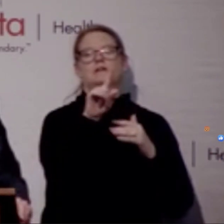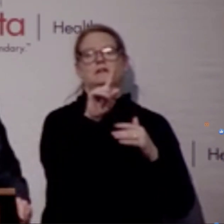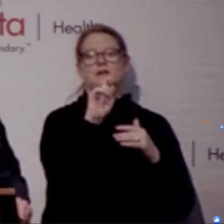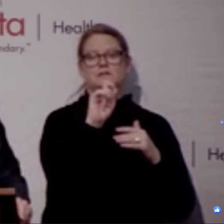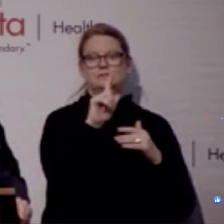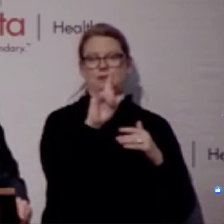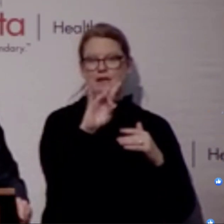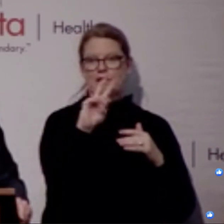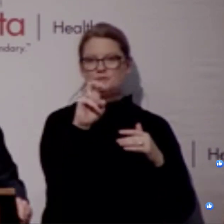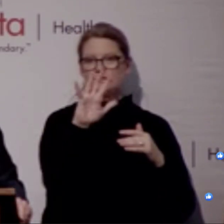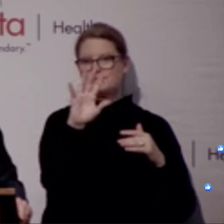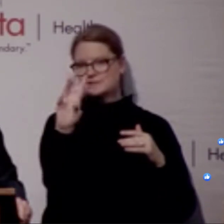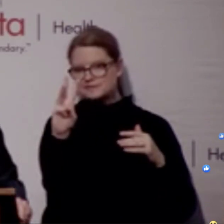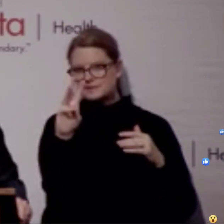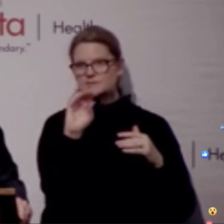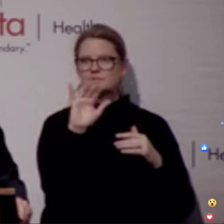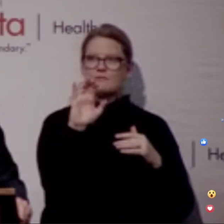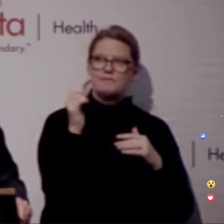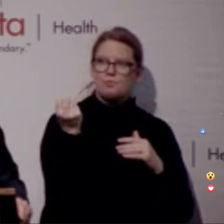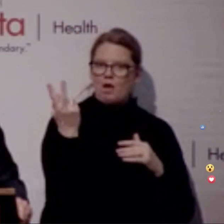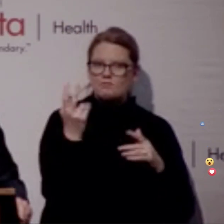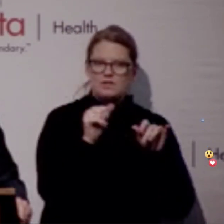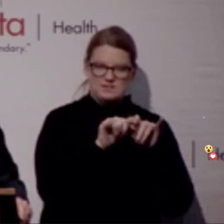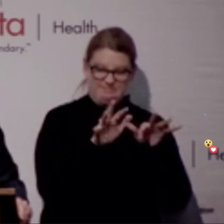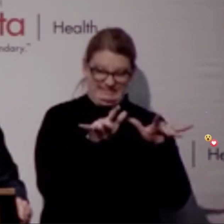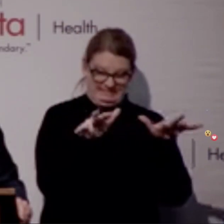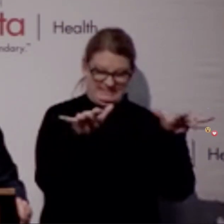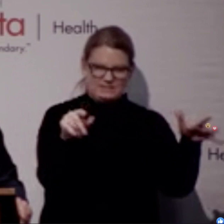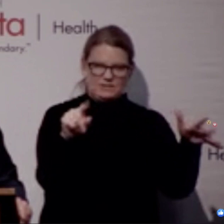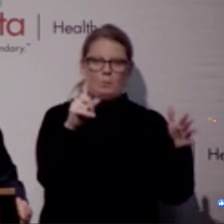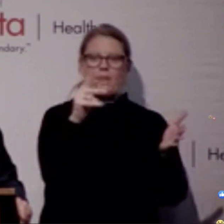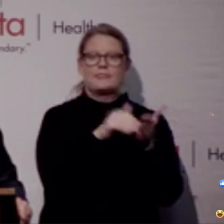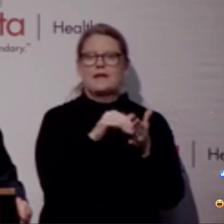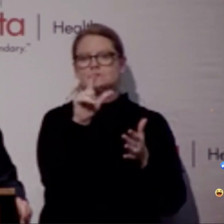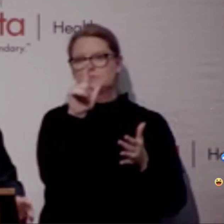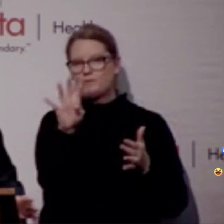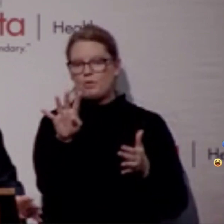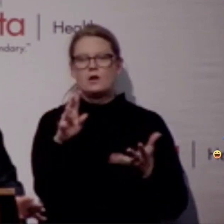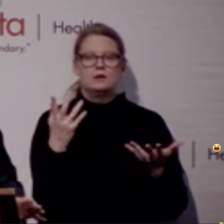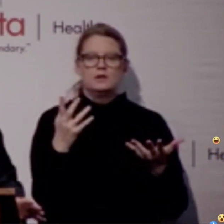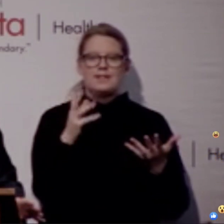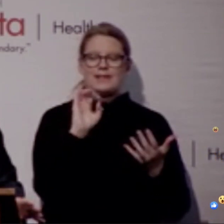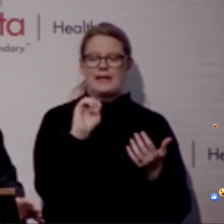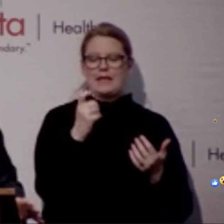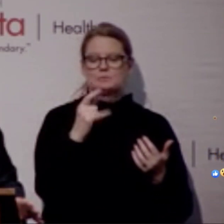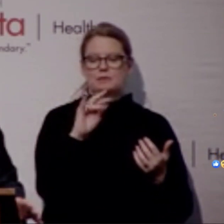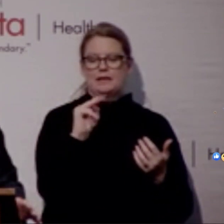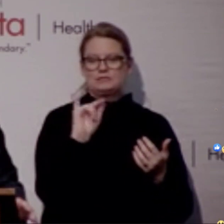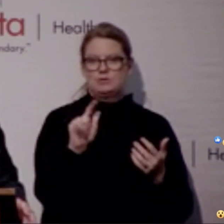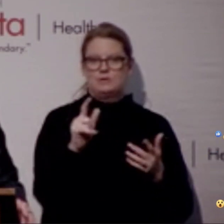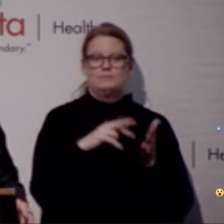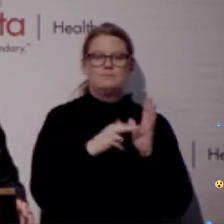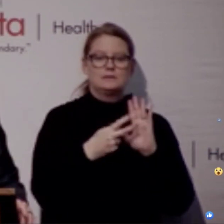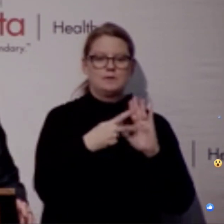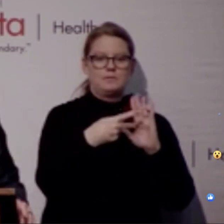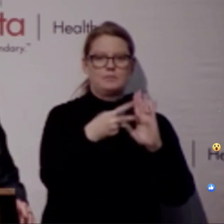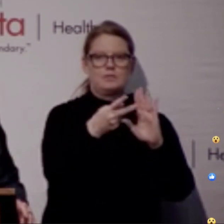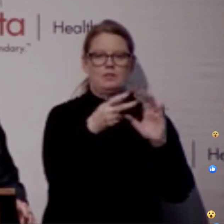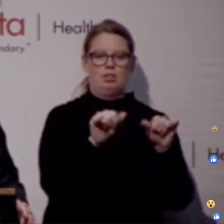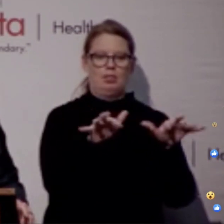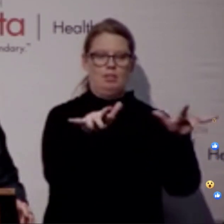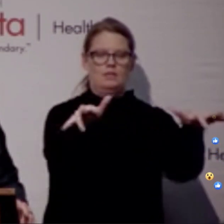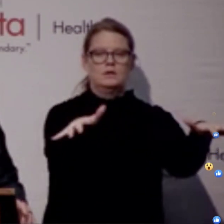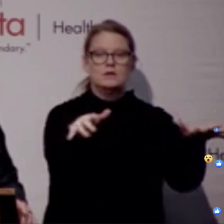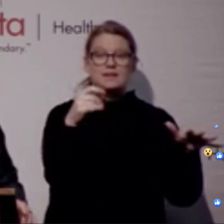256, becomes 512, becomes 1,024. This is what exponential means. And if we have that kind